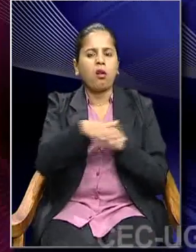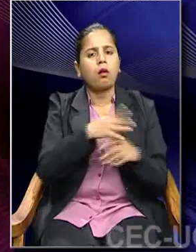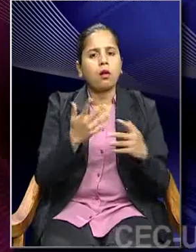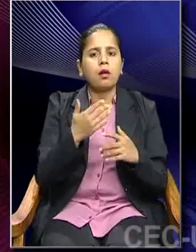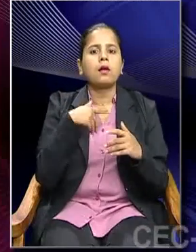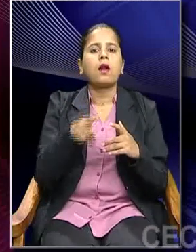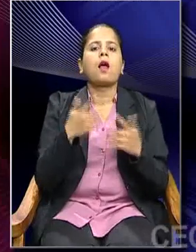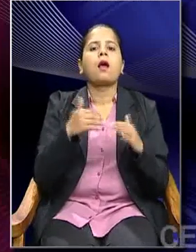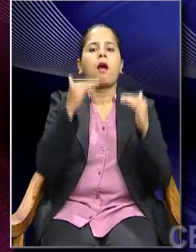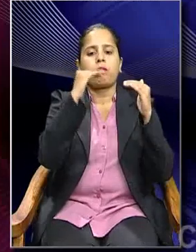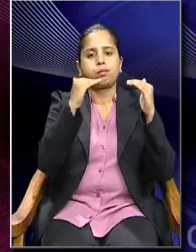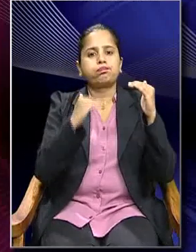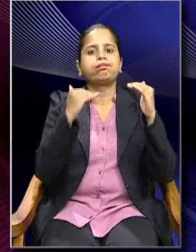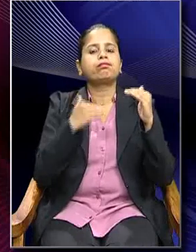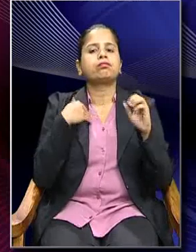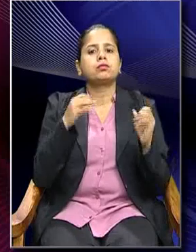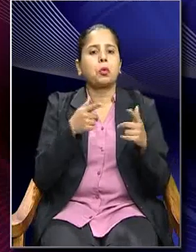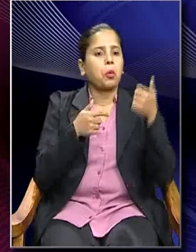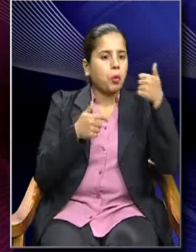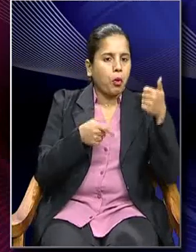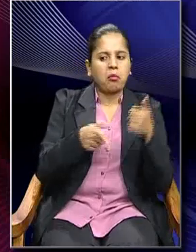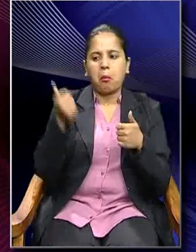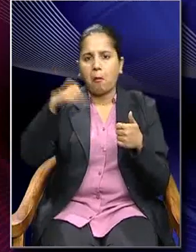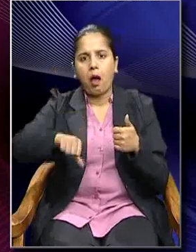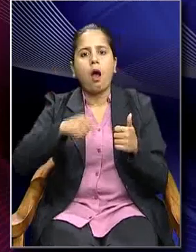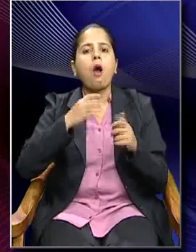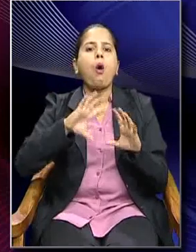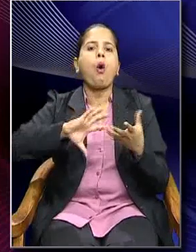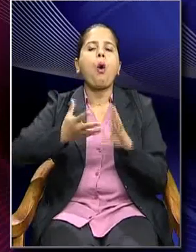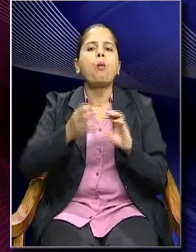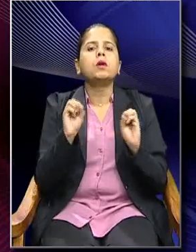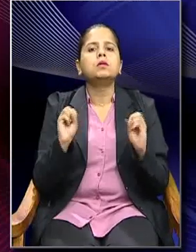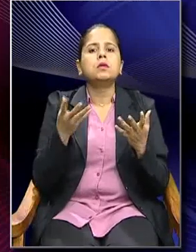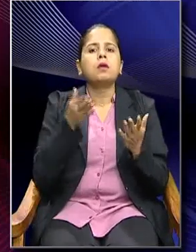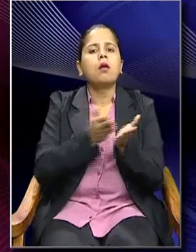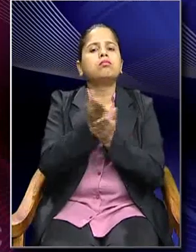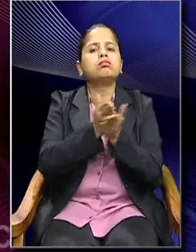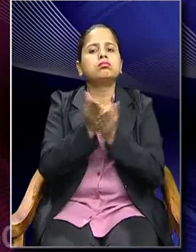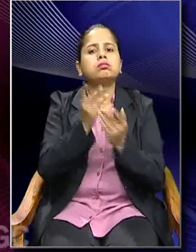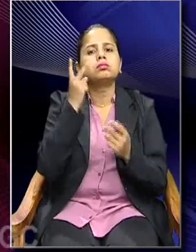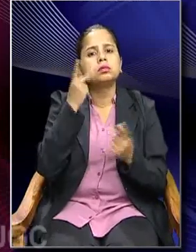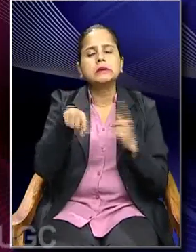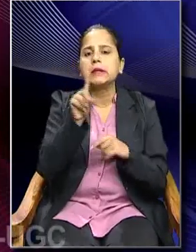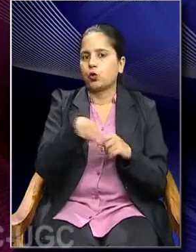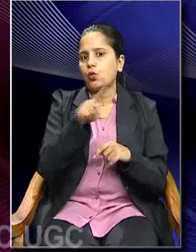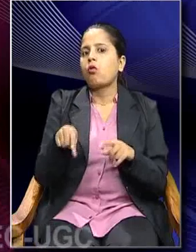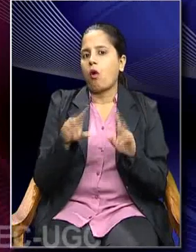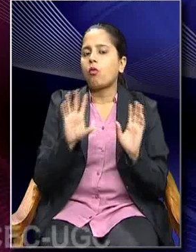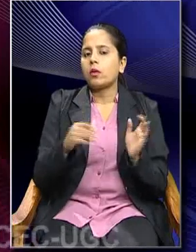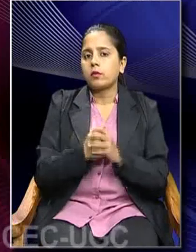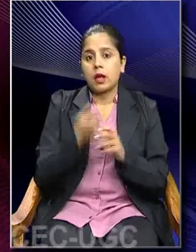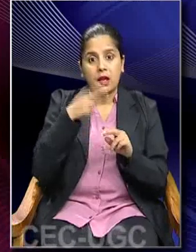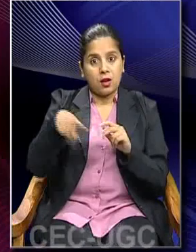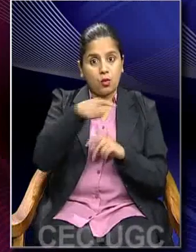a hierarchy that this is good and this is bad, which in itself methodologically is incorrect. If we are